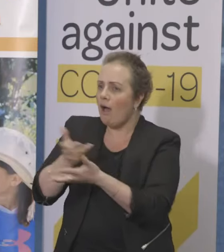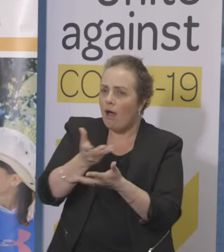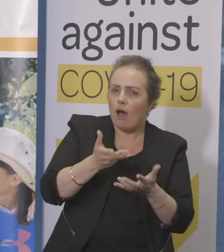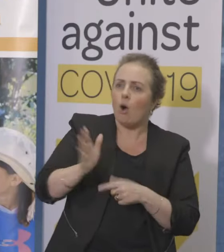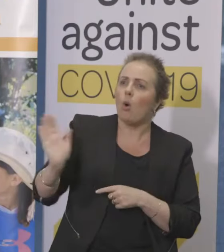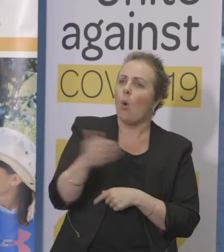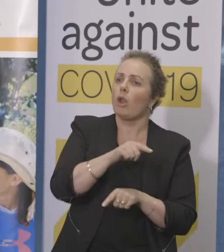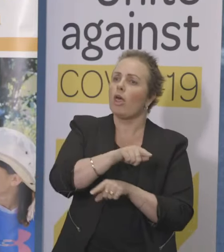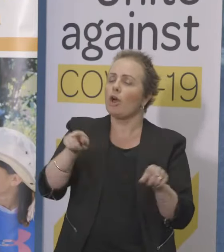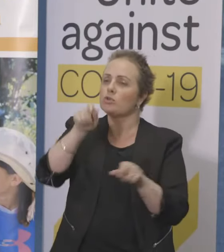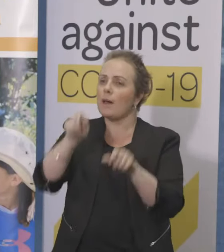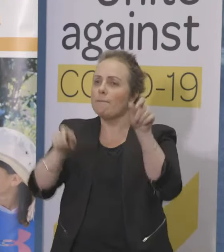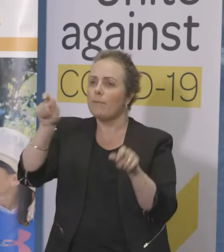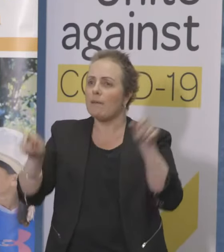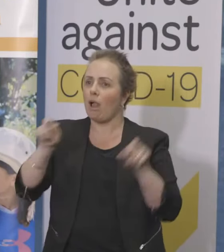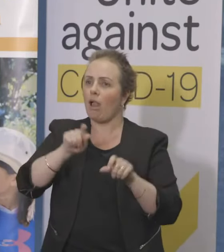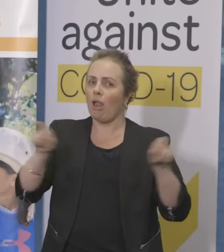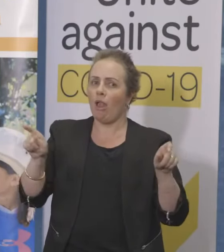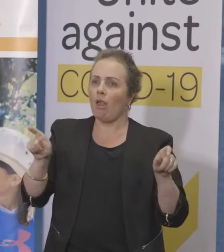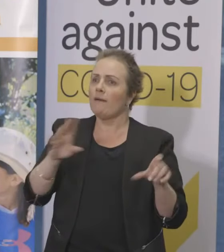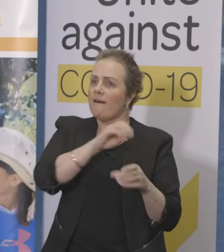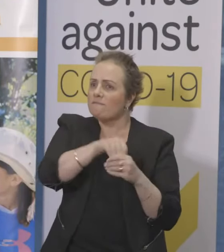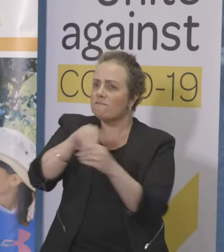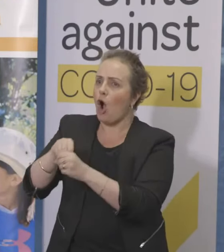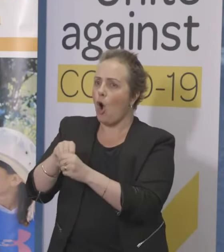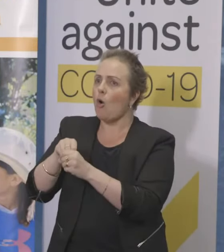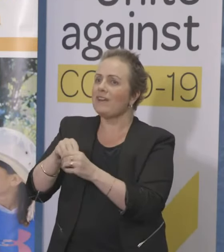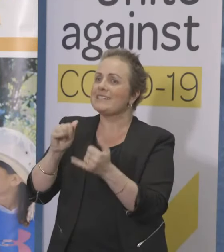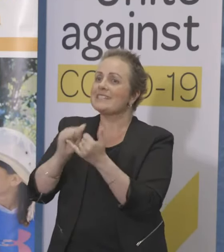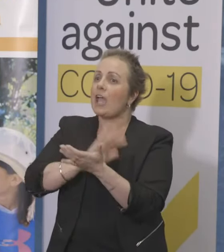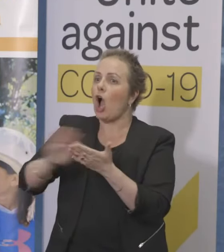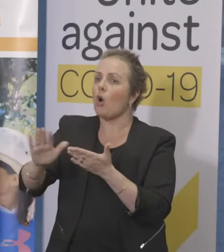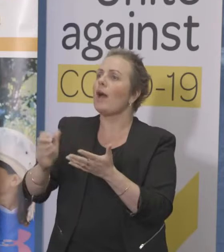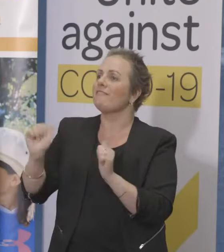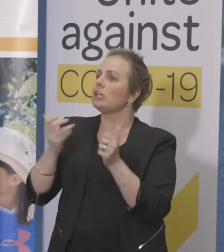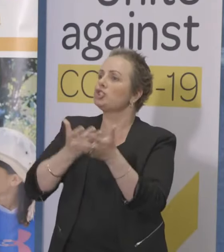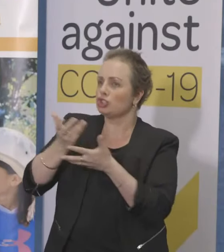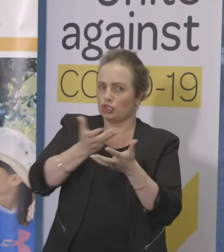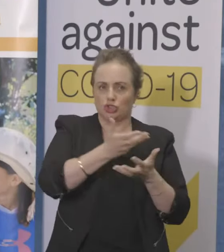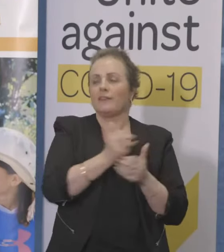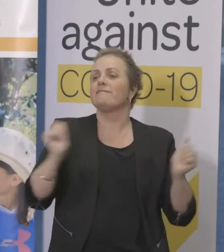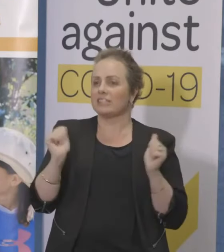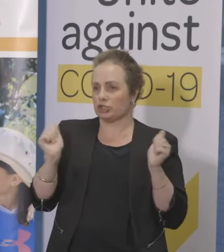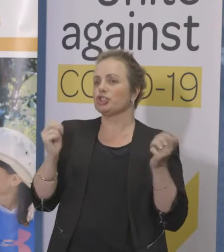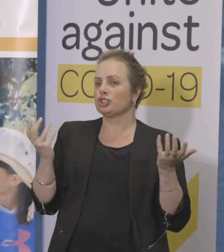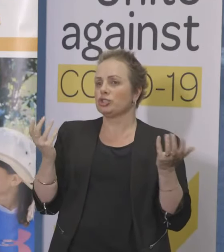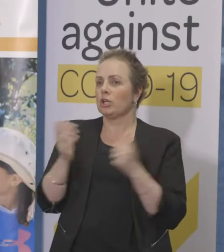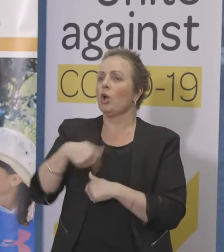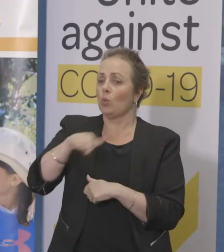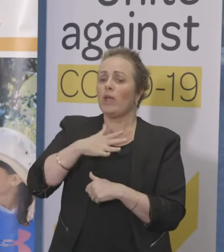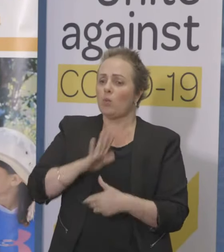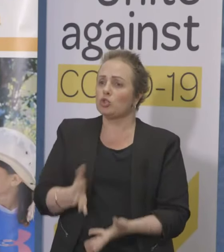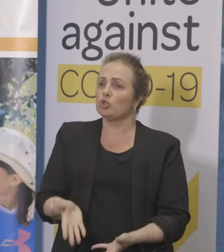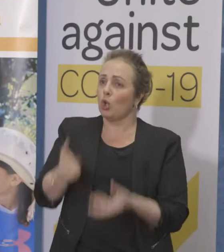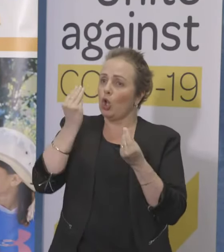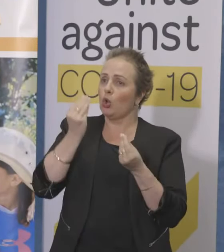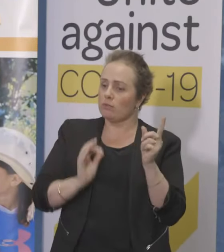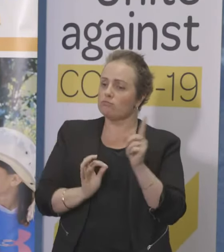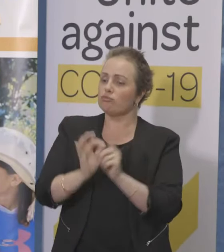were relevant and were key stakeholders. And the whole idea here is that we learn and improve things.